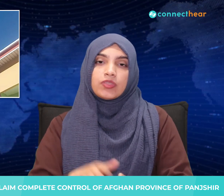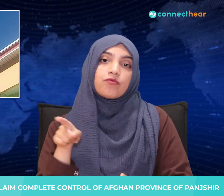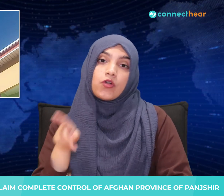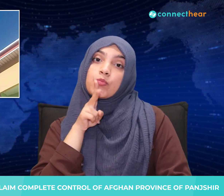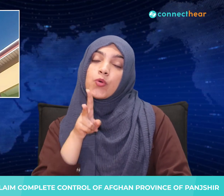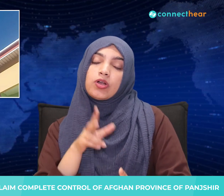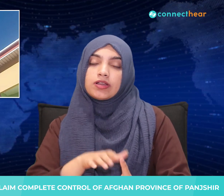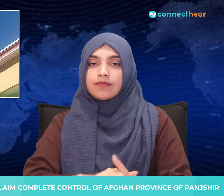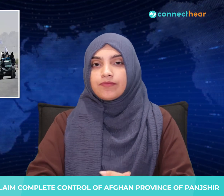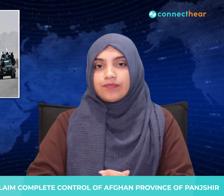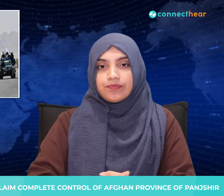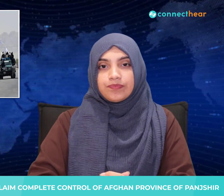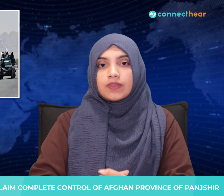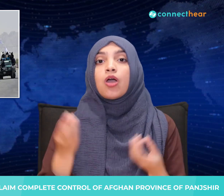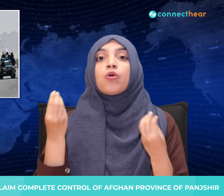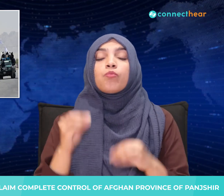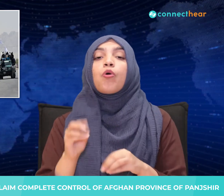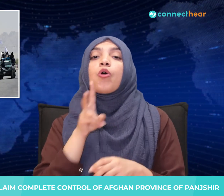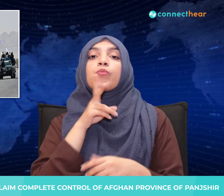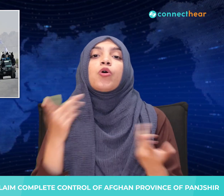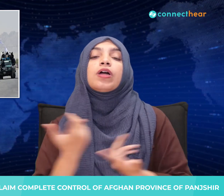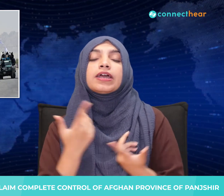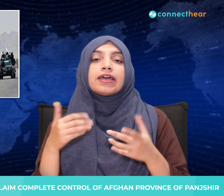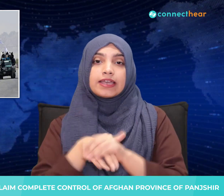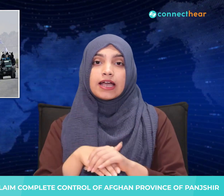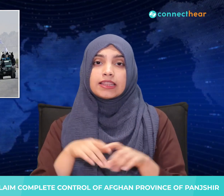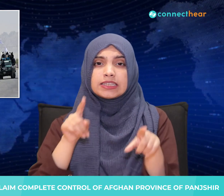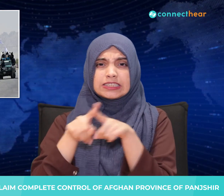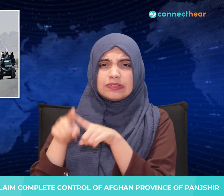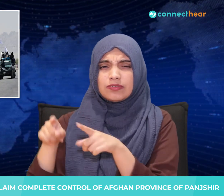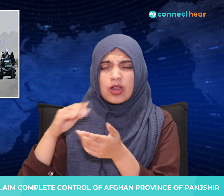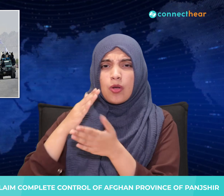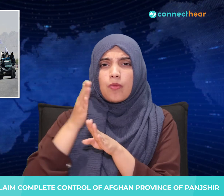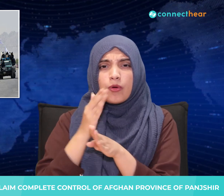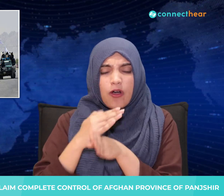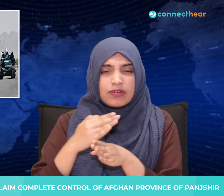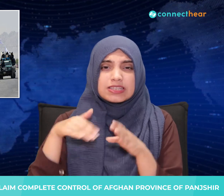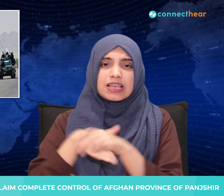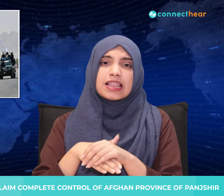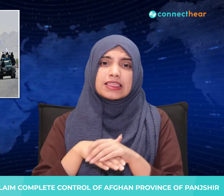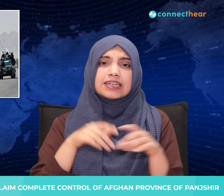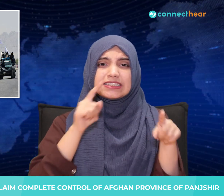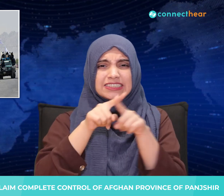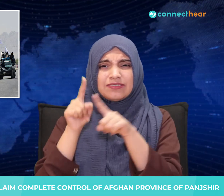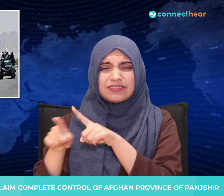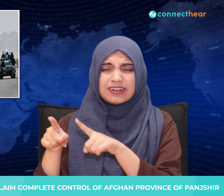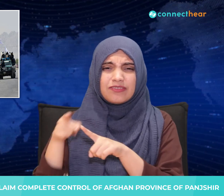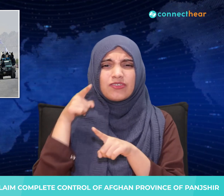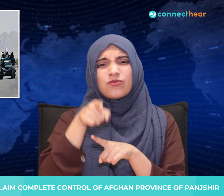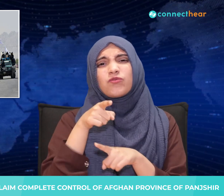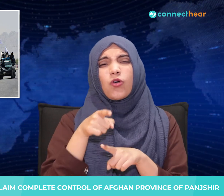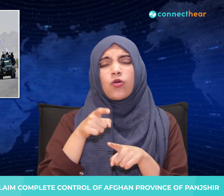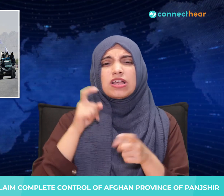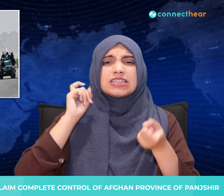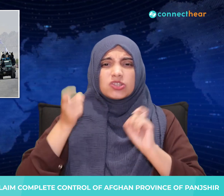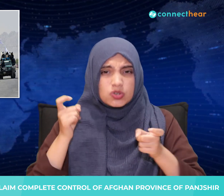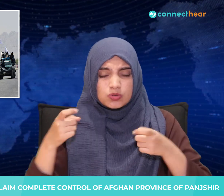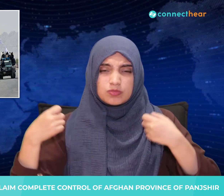He added that some of the insurgents in the province were defeated while the rest fled, freeing the oppressed